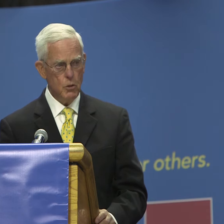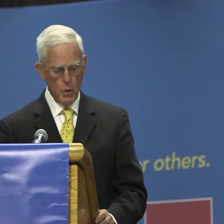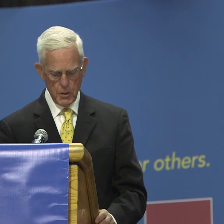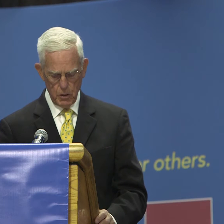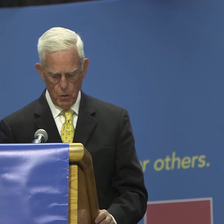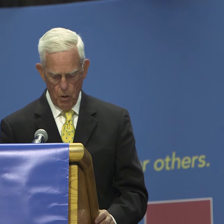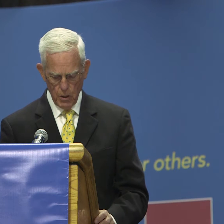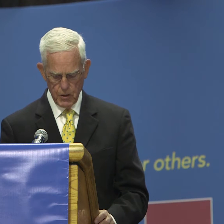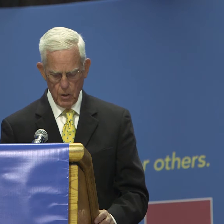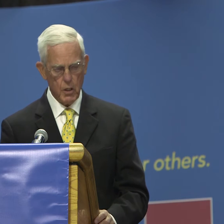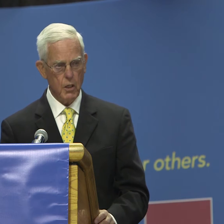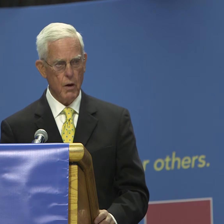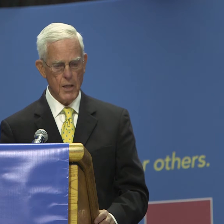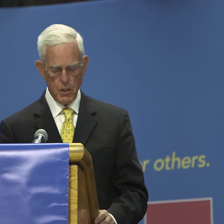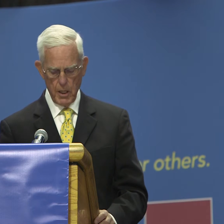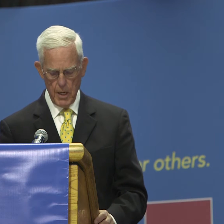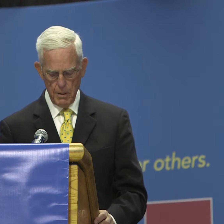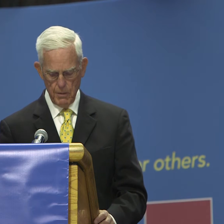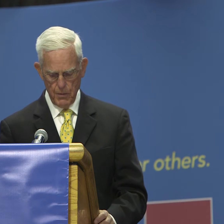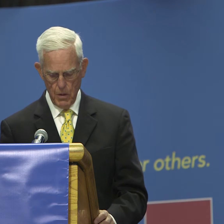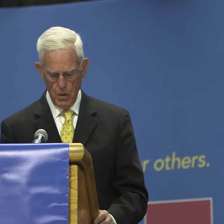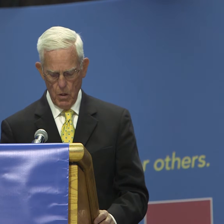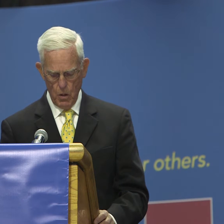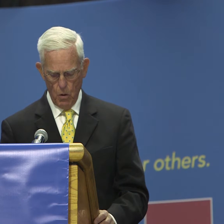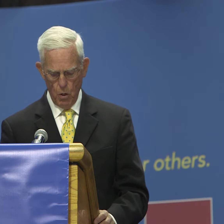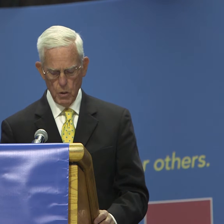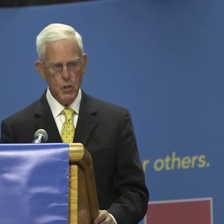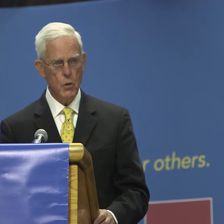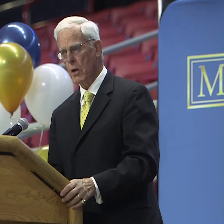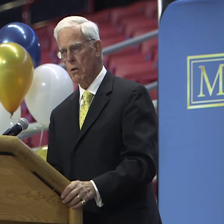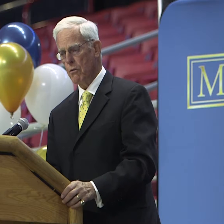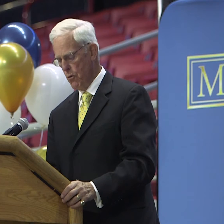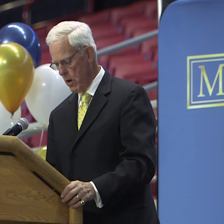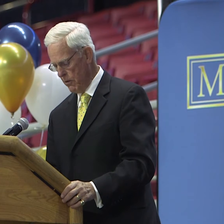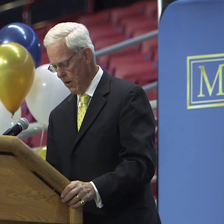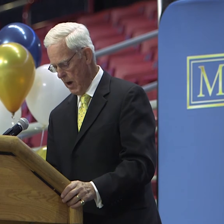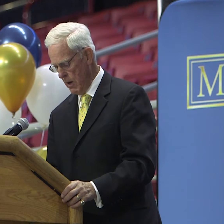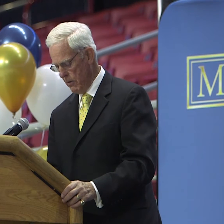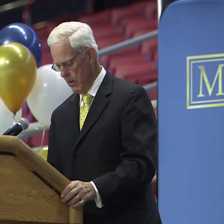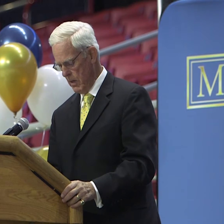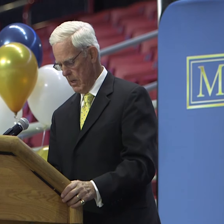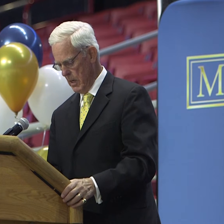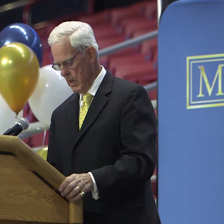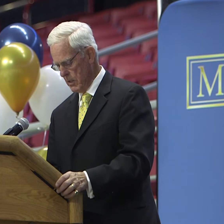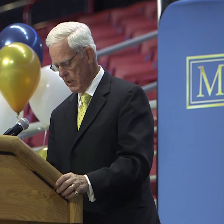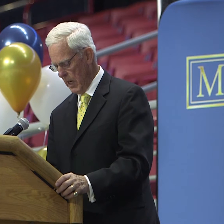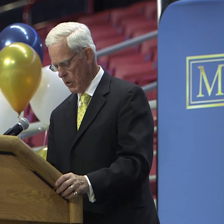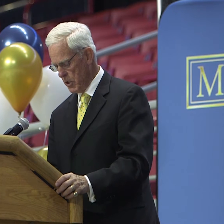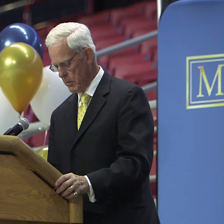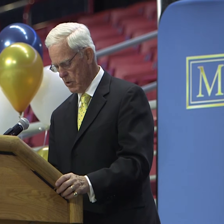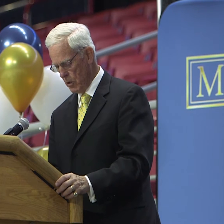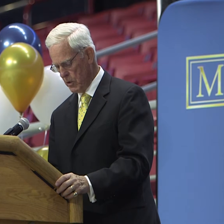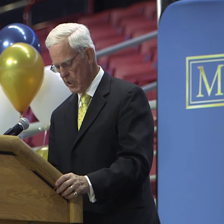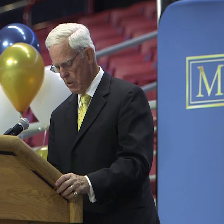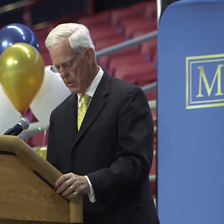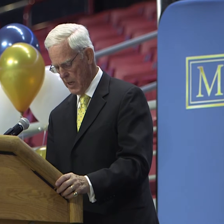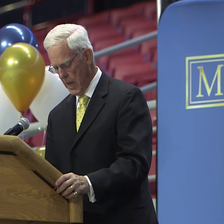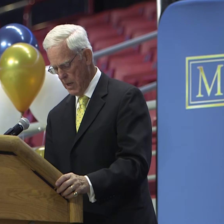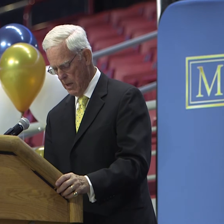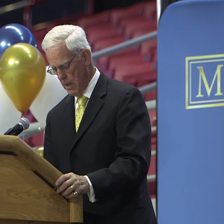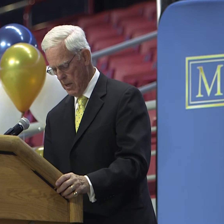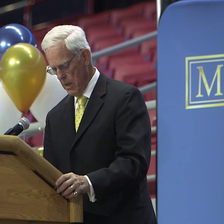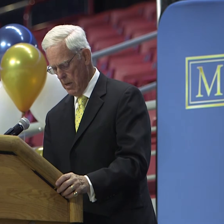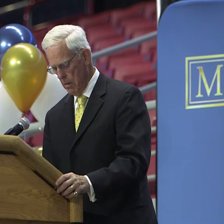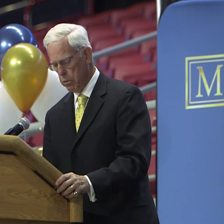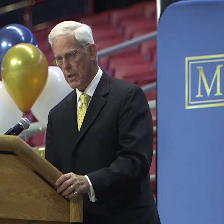I do want to also congratulate all 245 scholarship students here